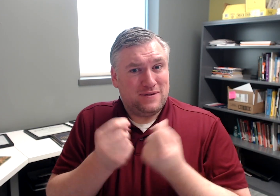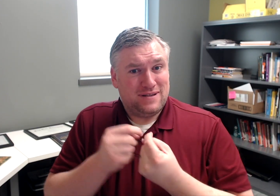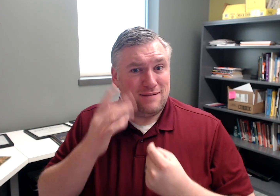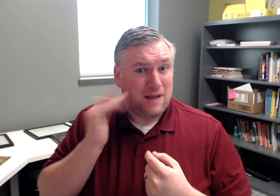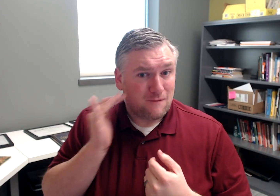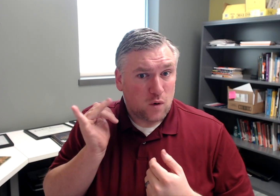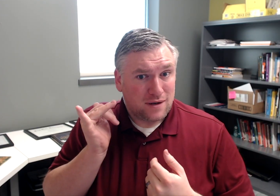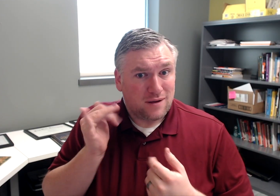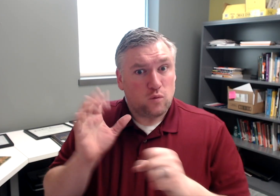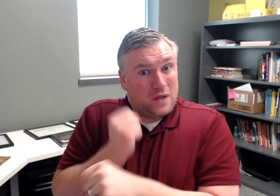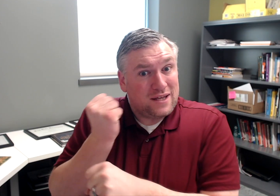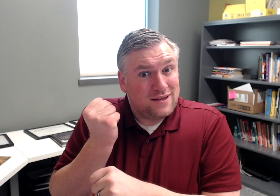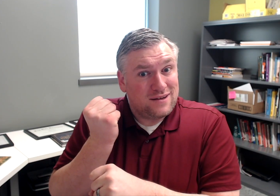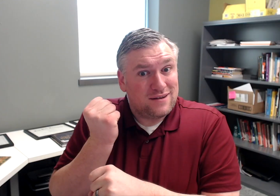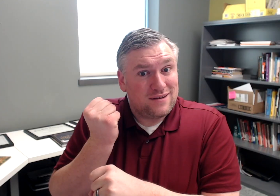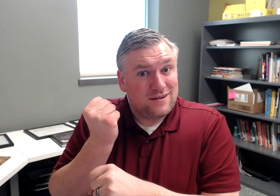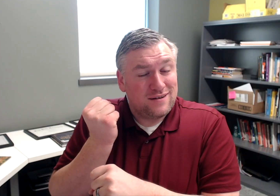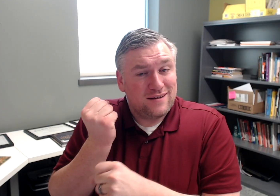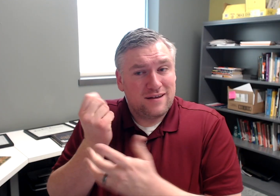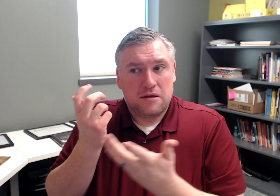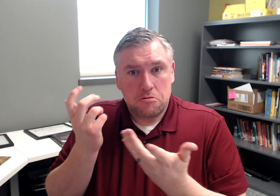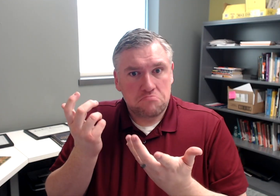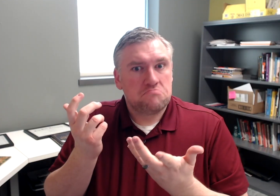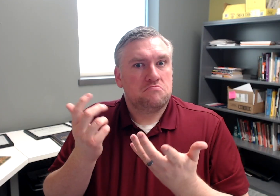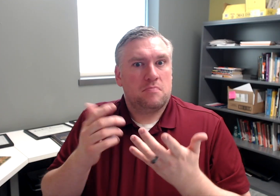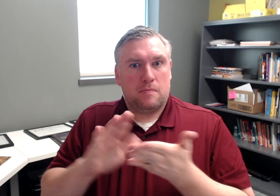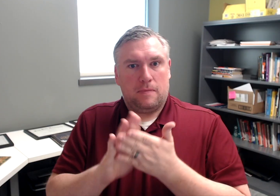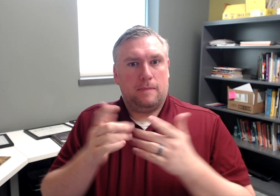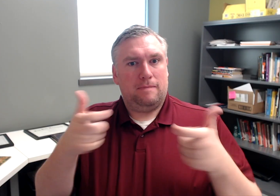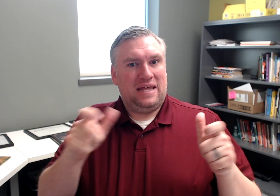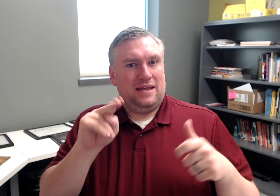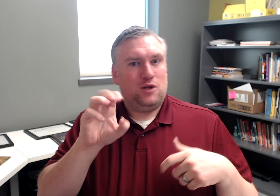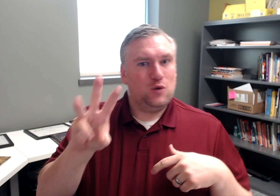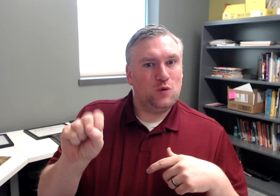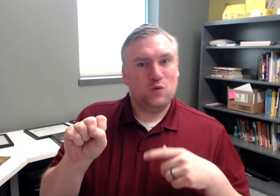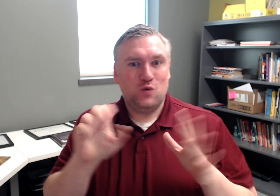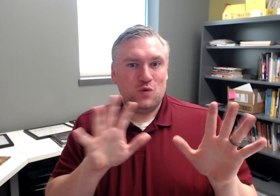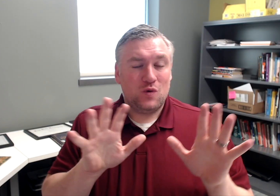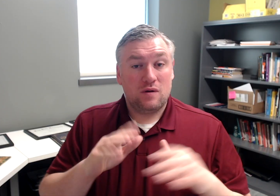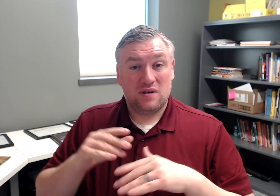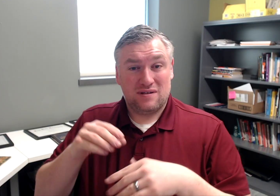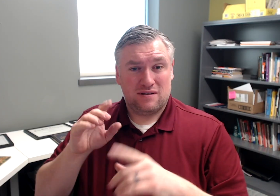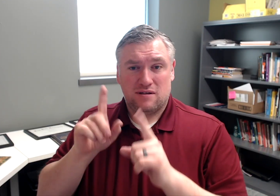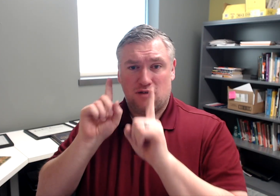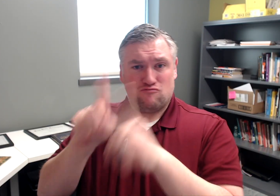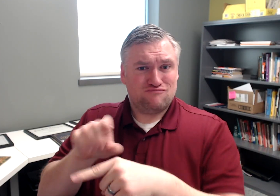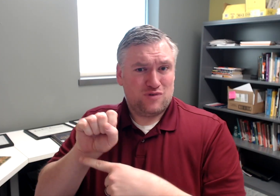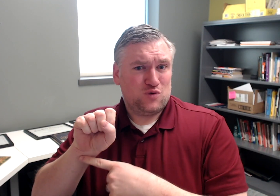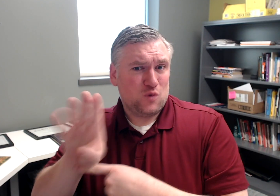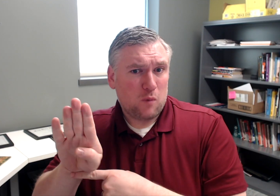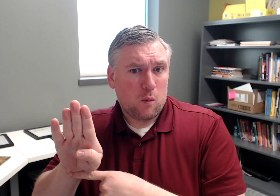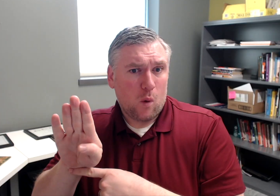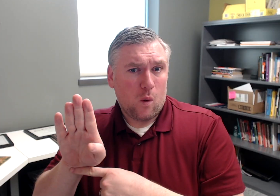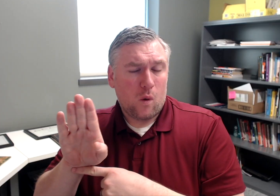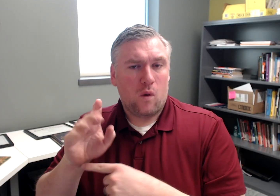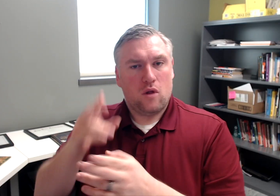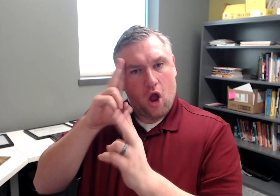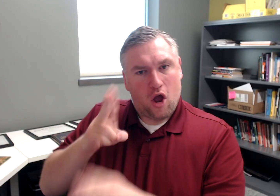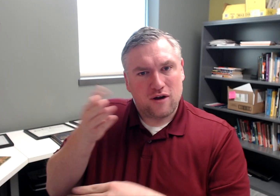recently, there was a deaf football team in California that won the state championships. It became big news. They went to the Super Bowl and